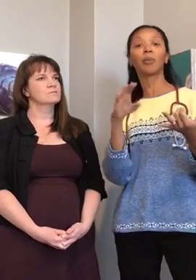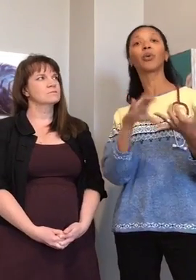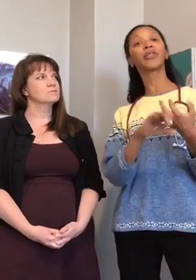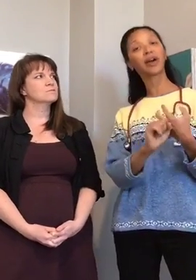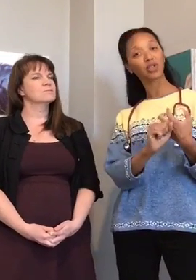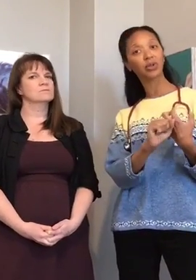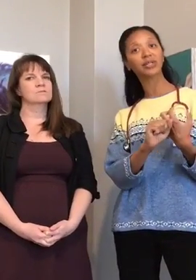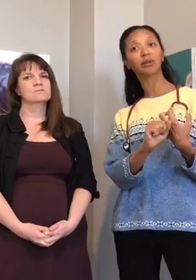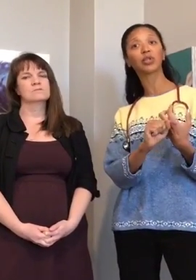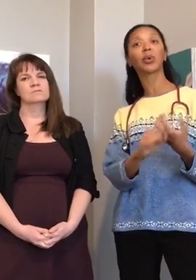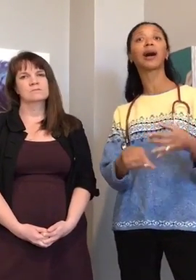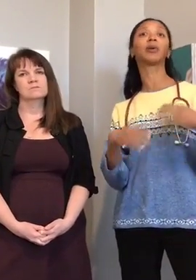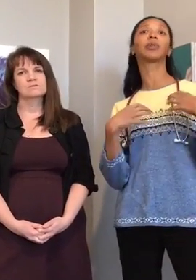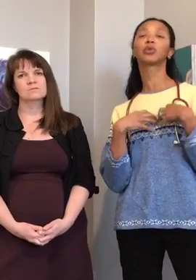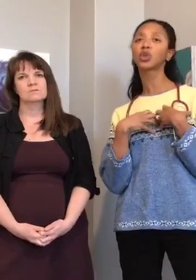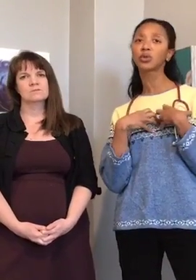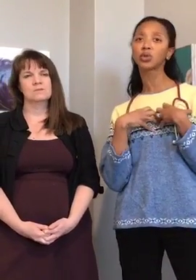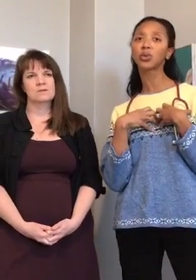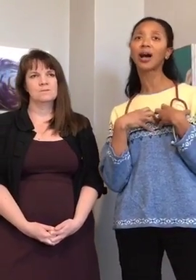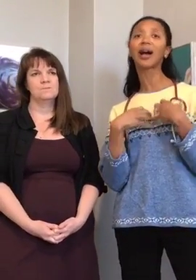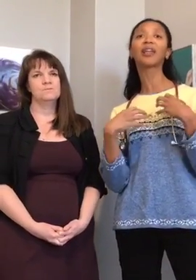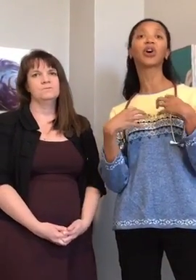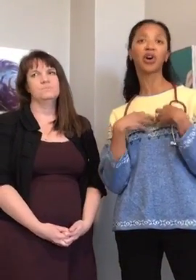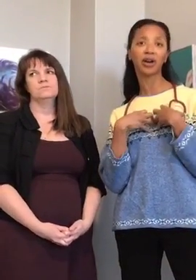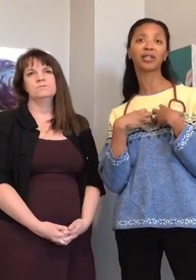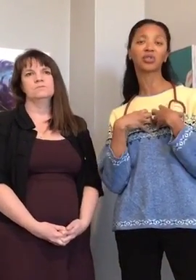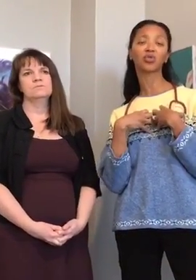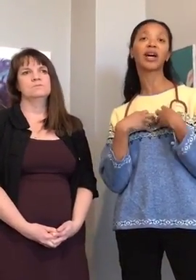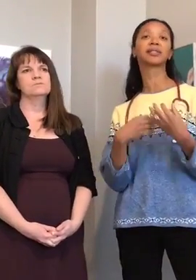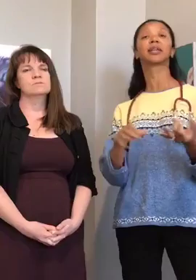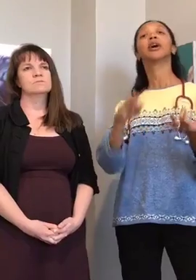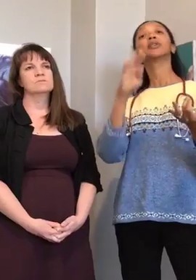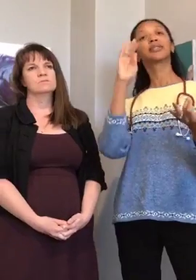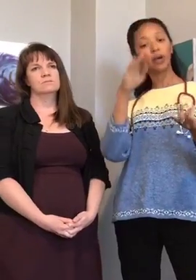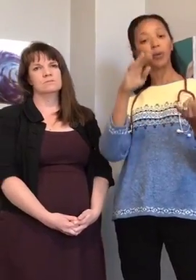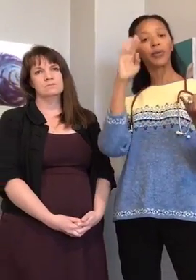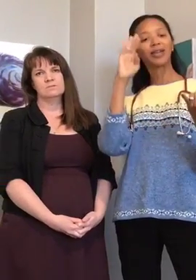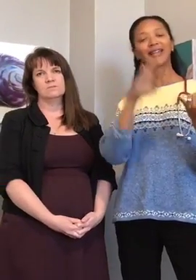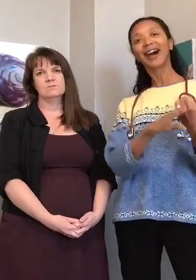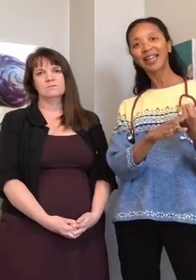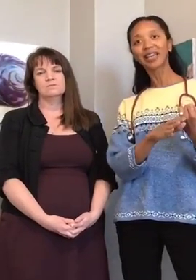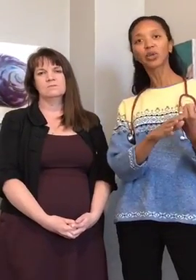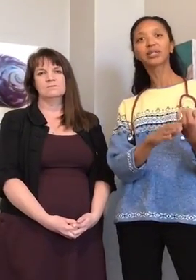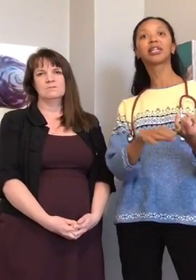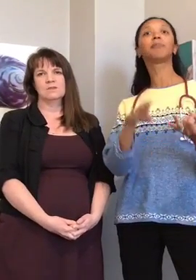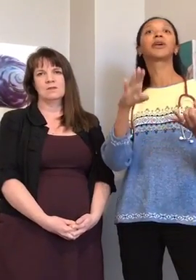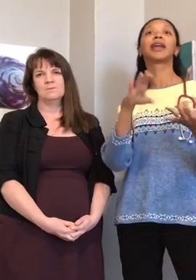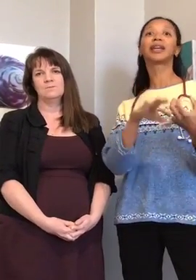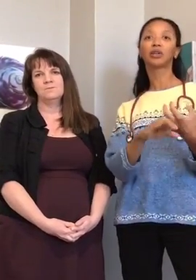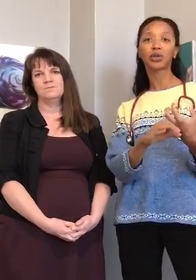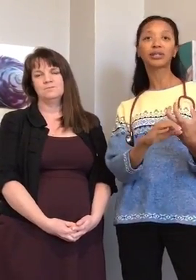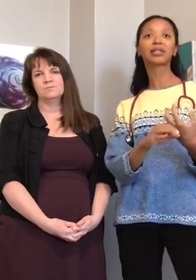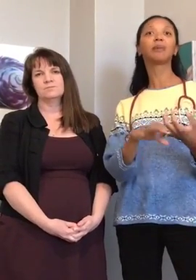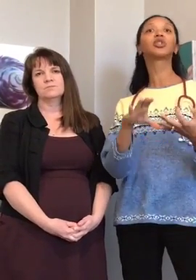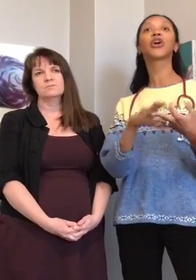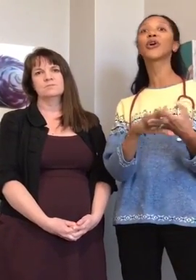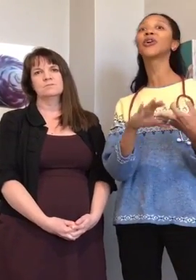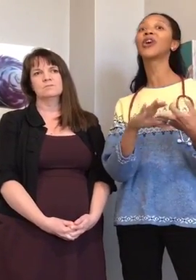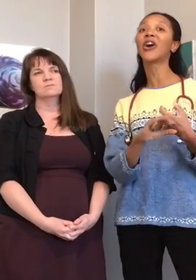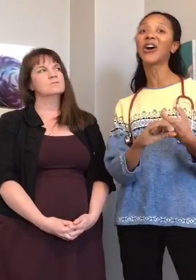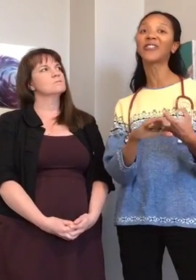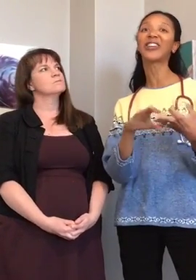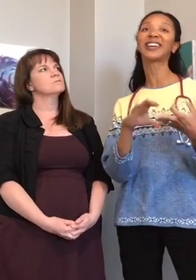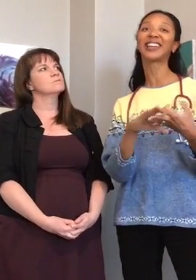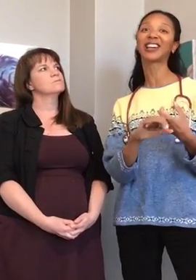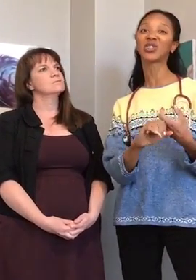more with sugars that are too high. And when those sugars are too high, the heart is stressed. So you gotta get your sleep, you gotta get good sleep.